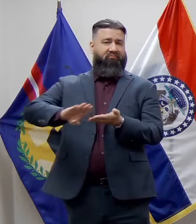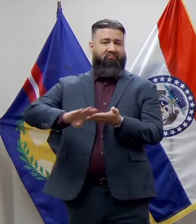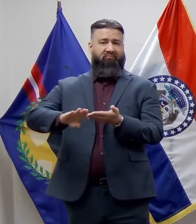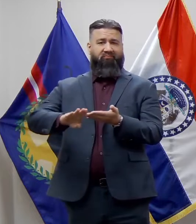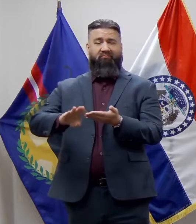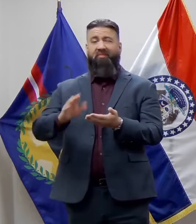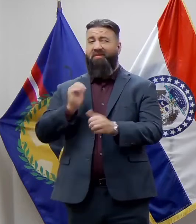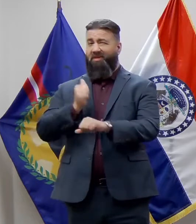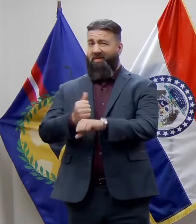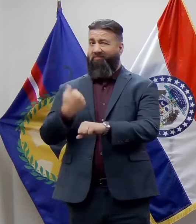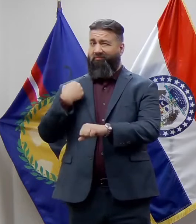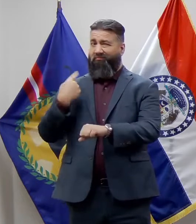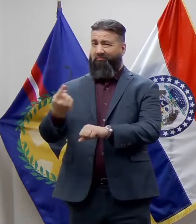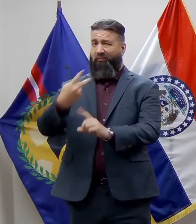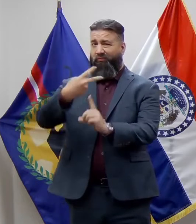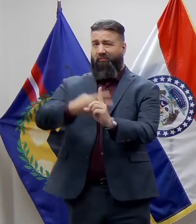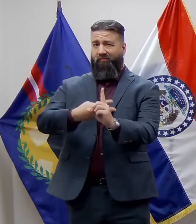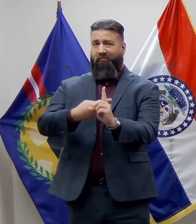2 months.